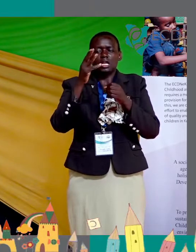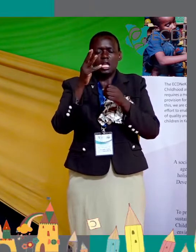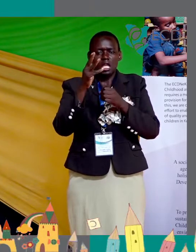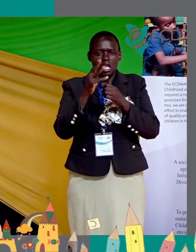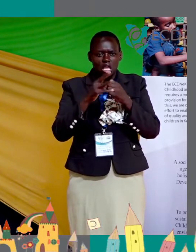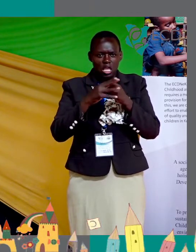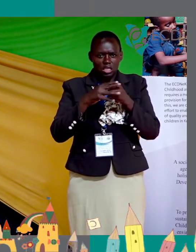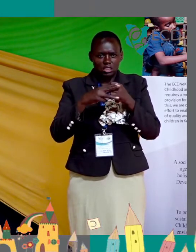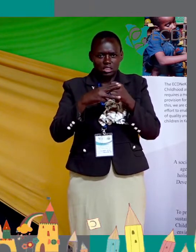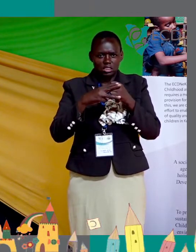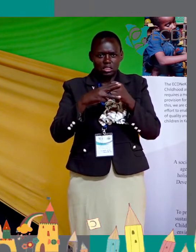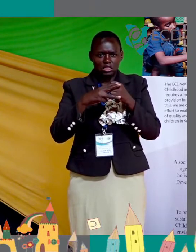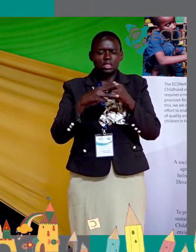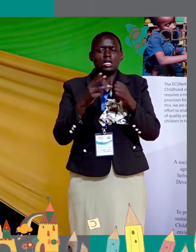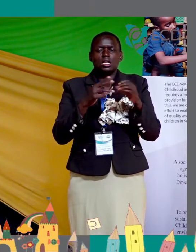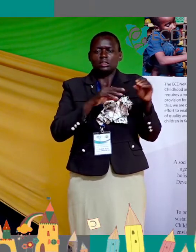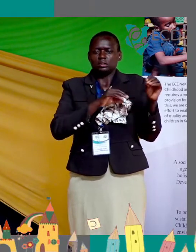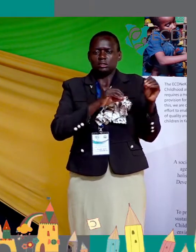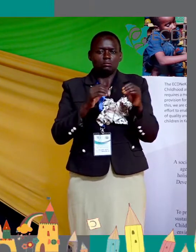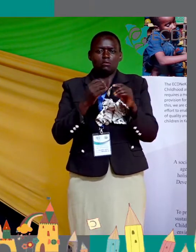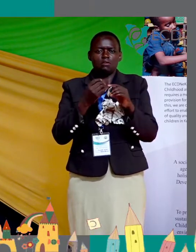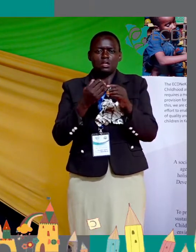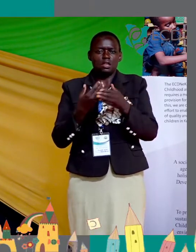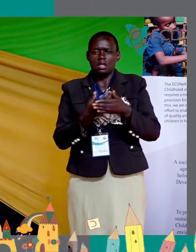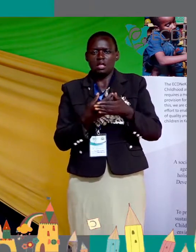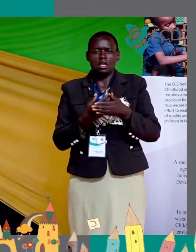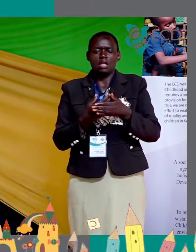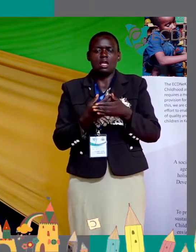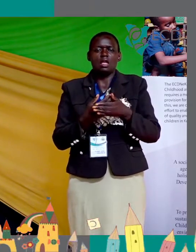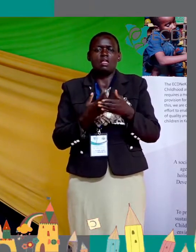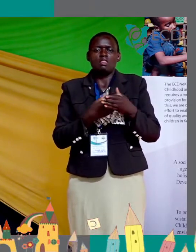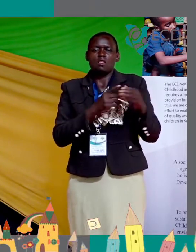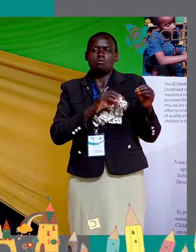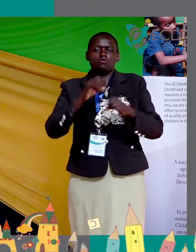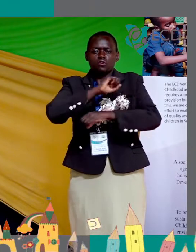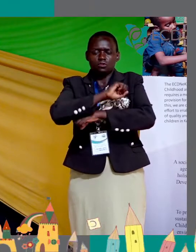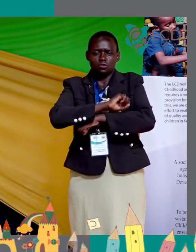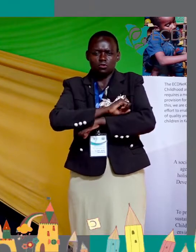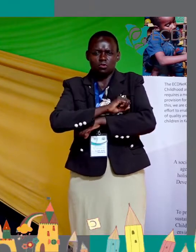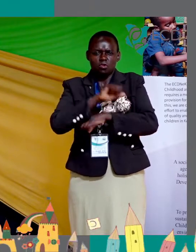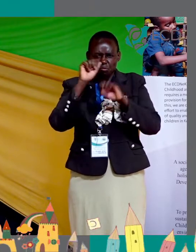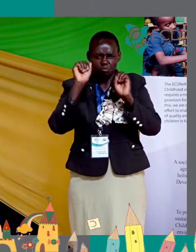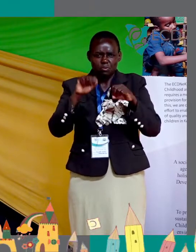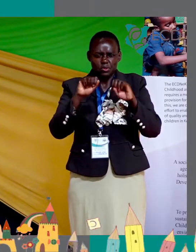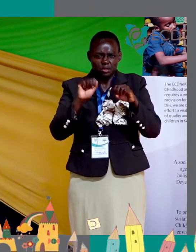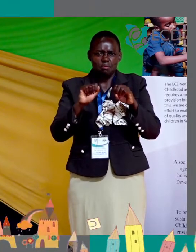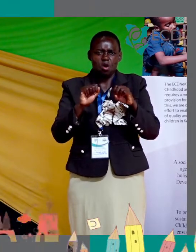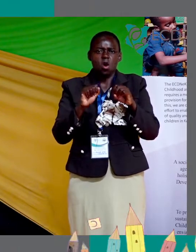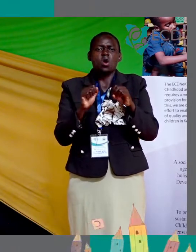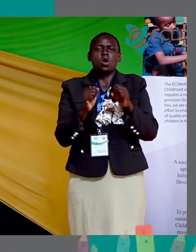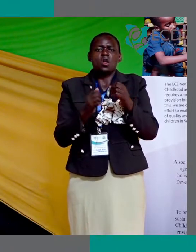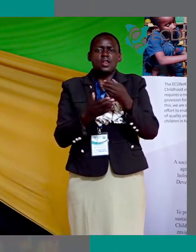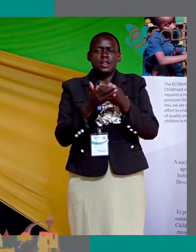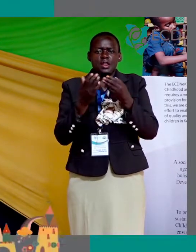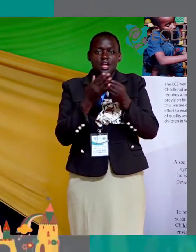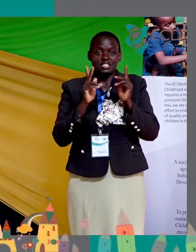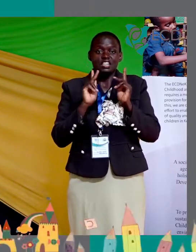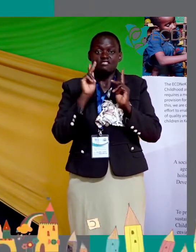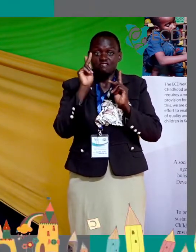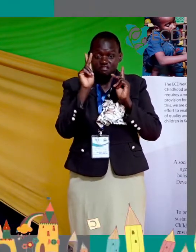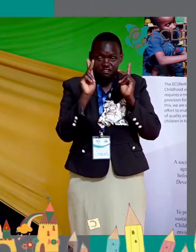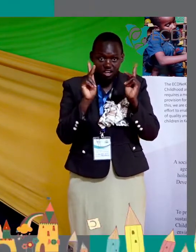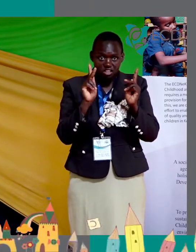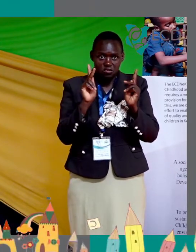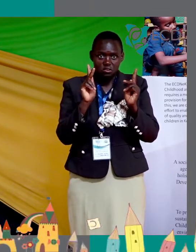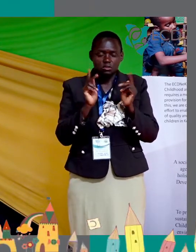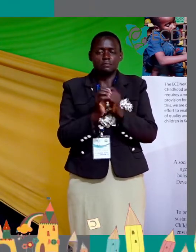care of the baby and transiting to school, but can we nurture values the way other countries have done it